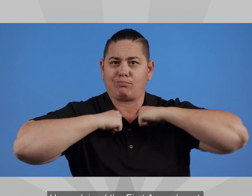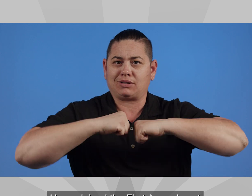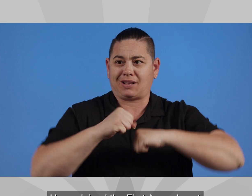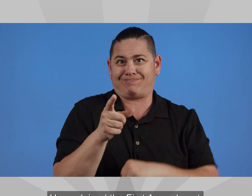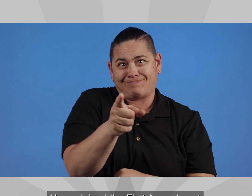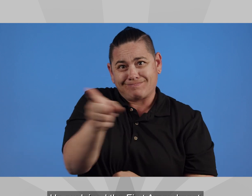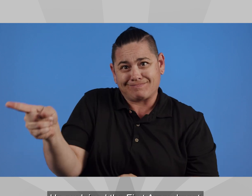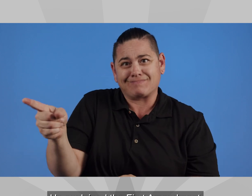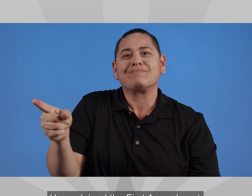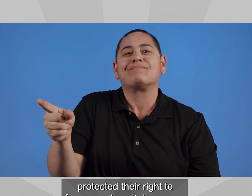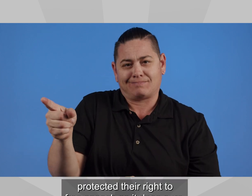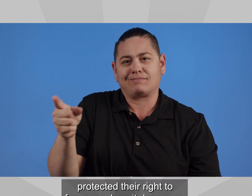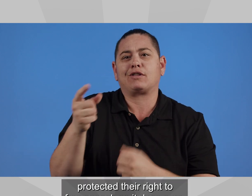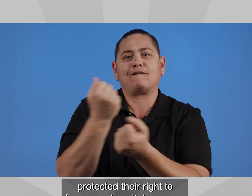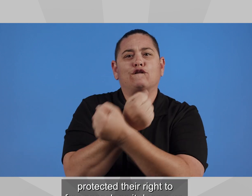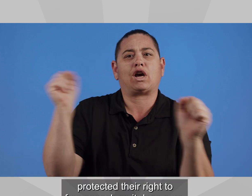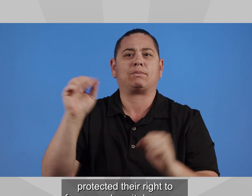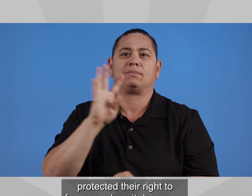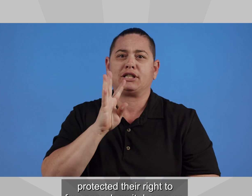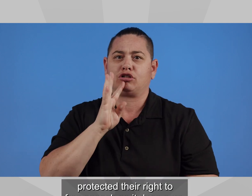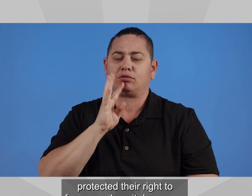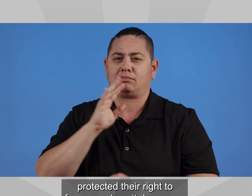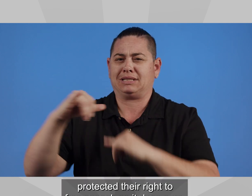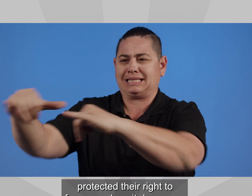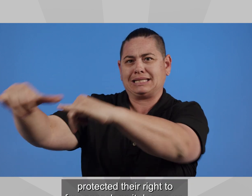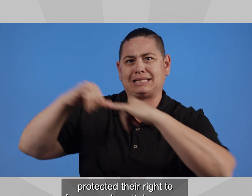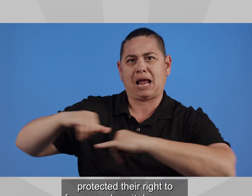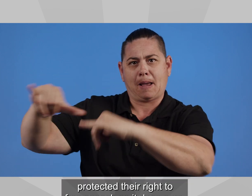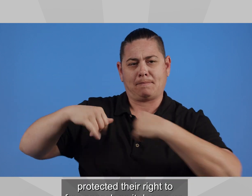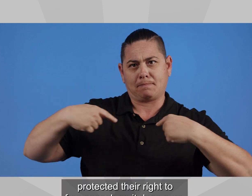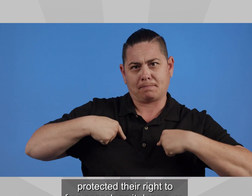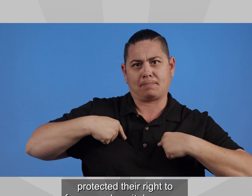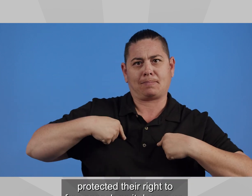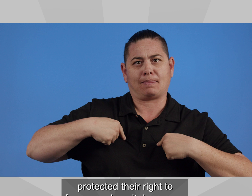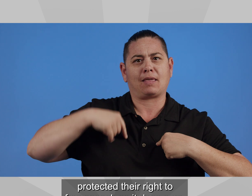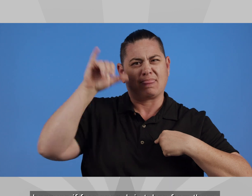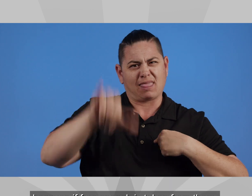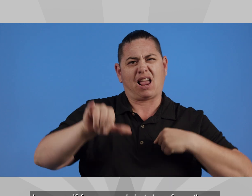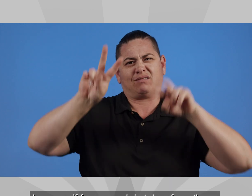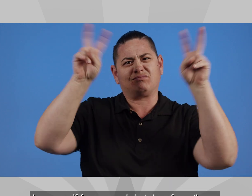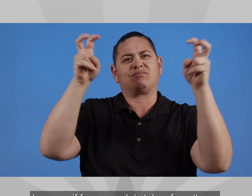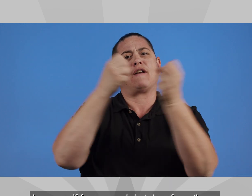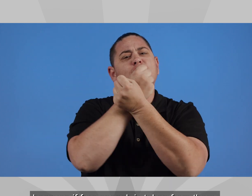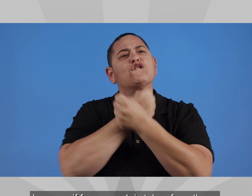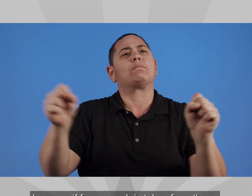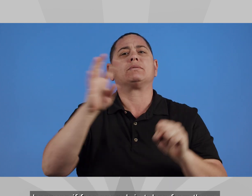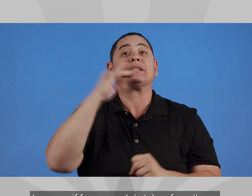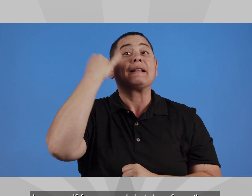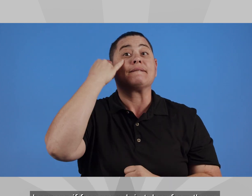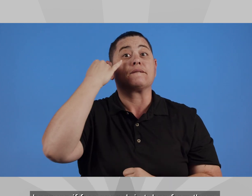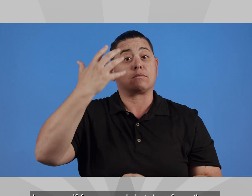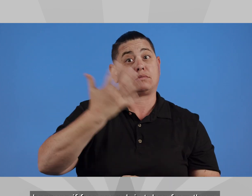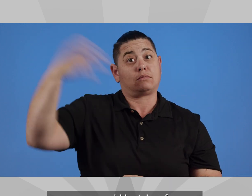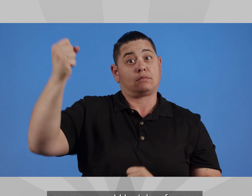He explained the First Amendment protected their right to free speech, as it does ours. Because if free speech is taken